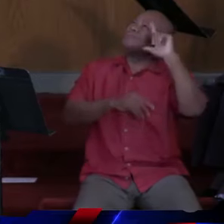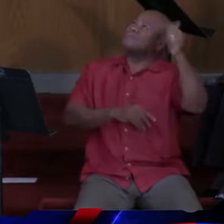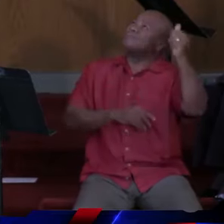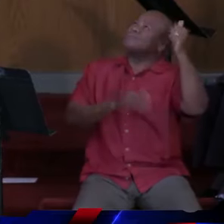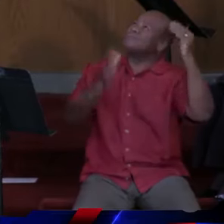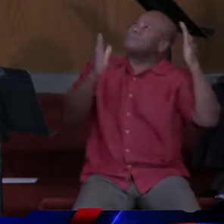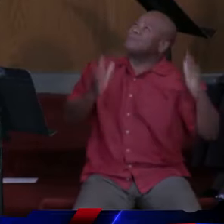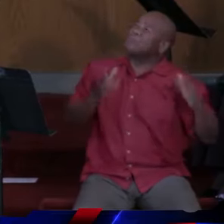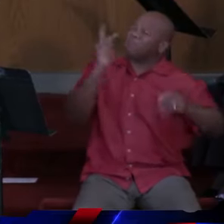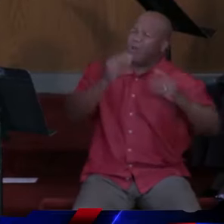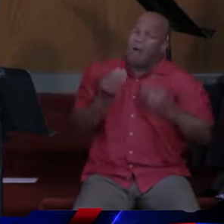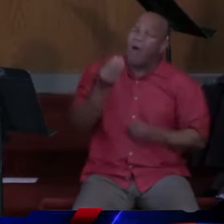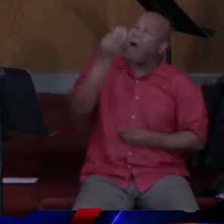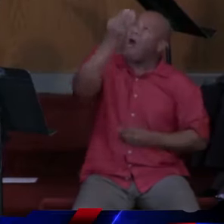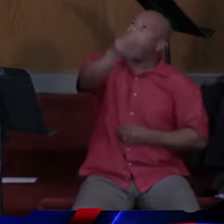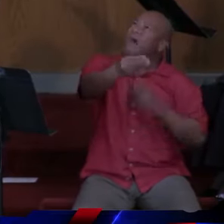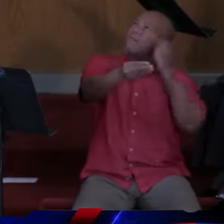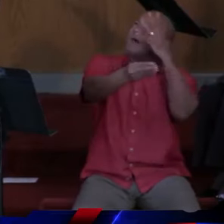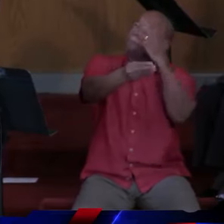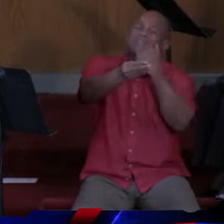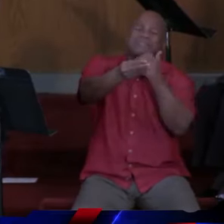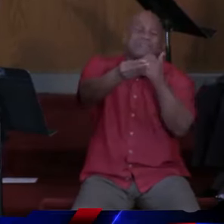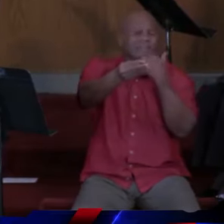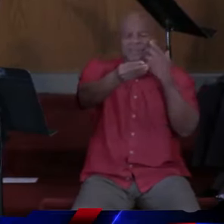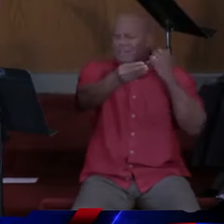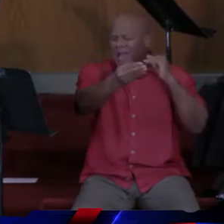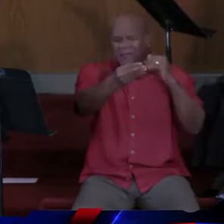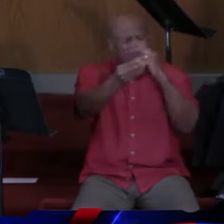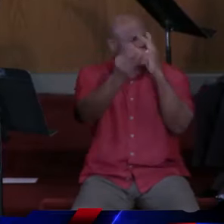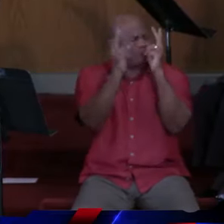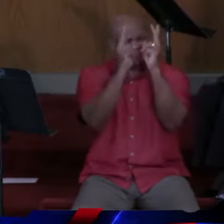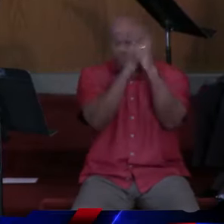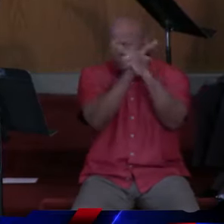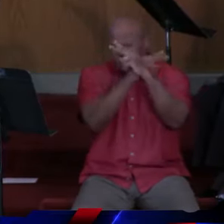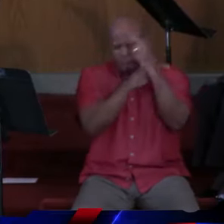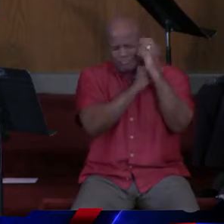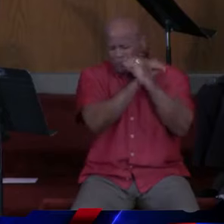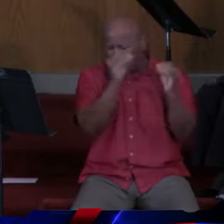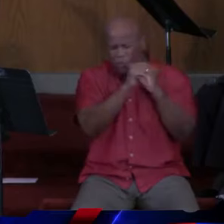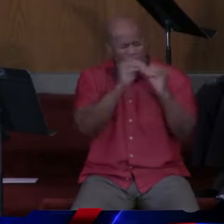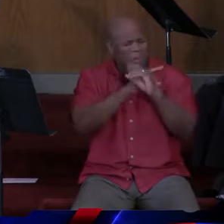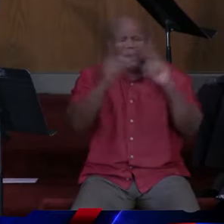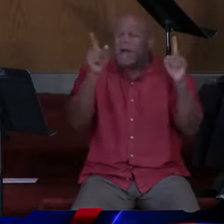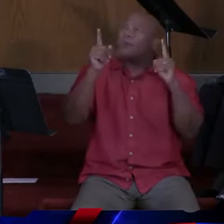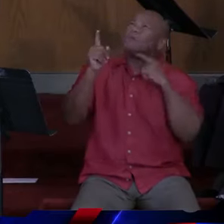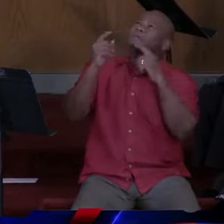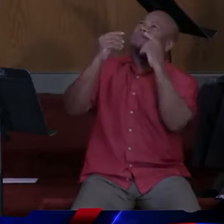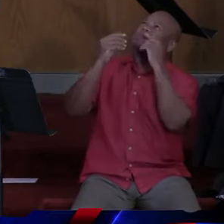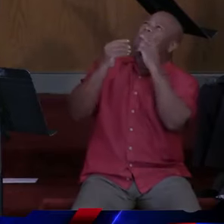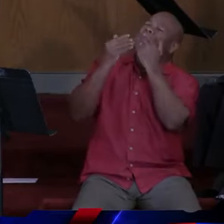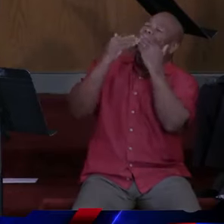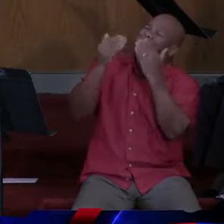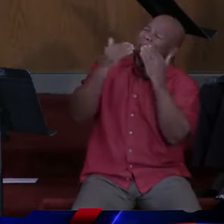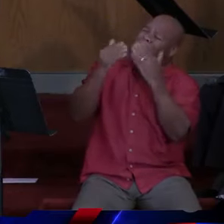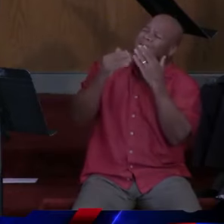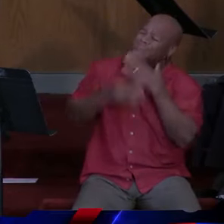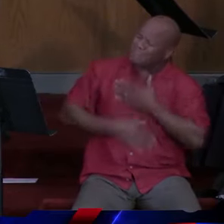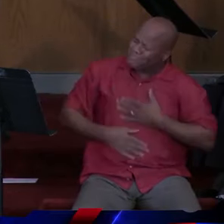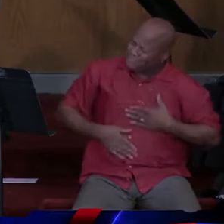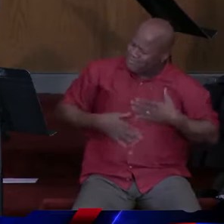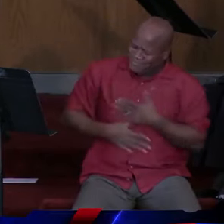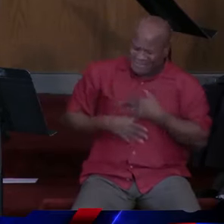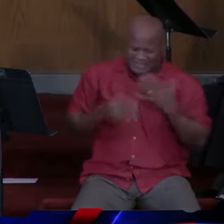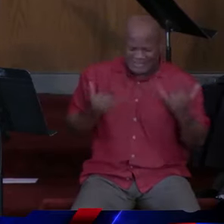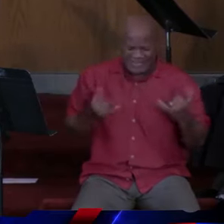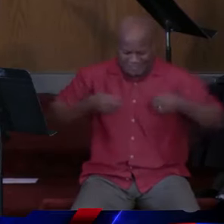those who are giving their offering, God. And we say that it is not in vain, God, but that we are grateful and appreciative for this opportunity to